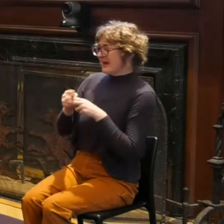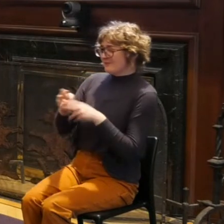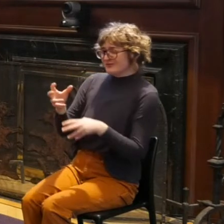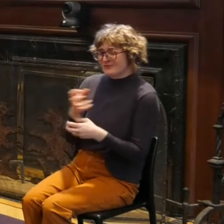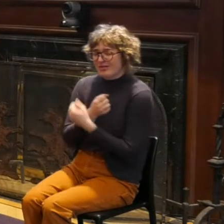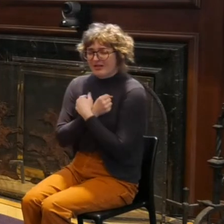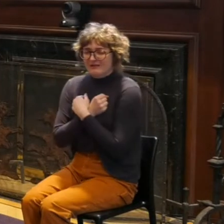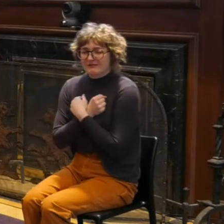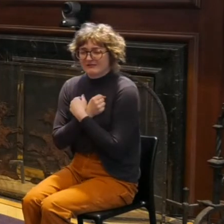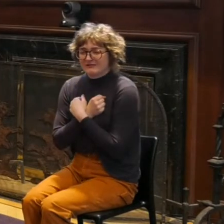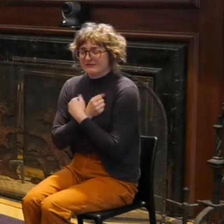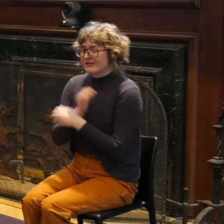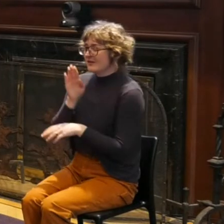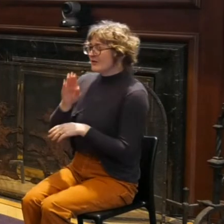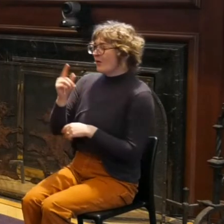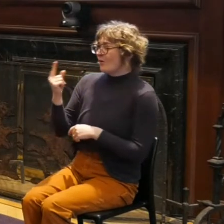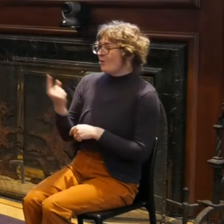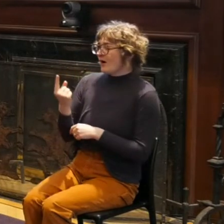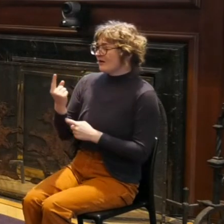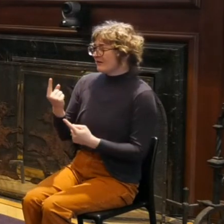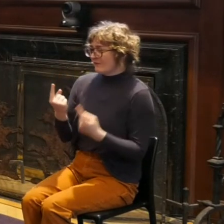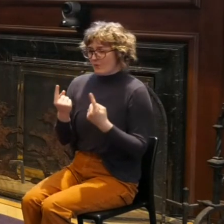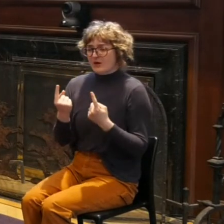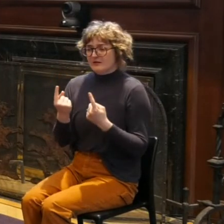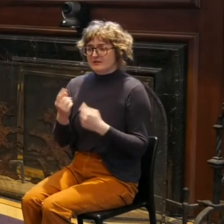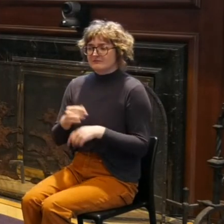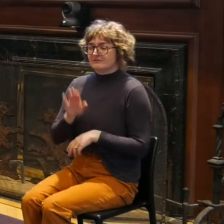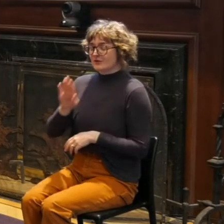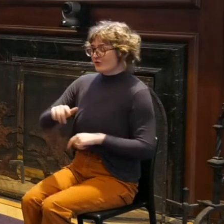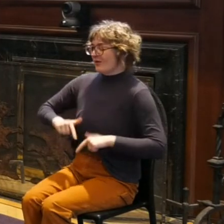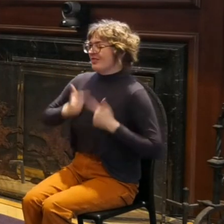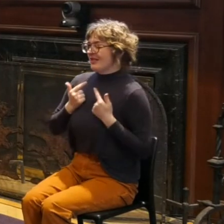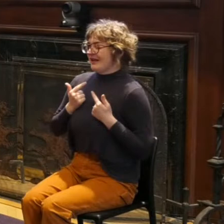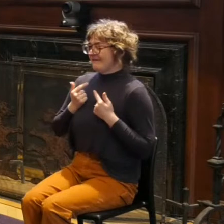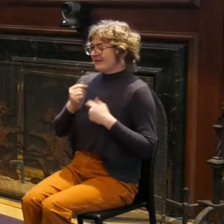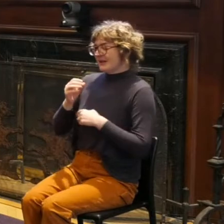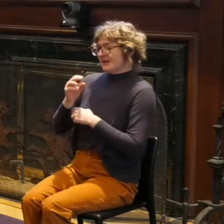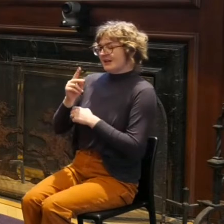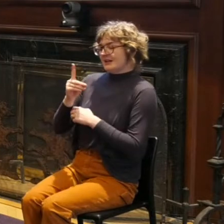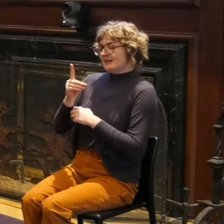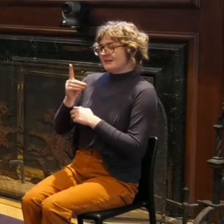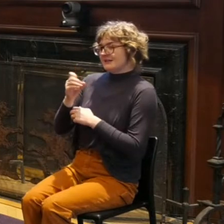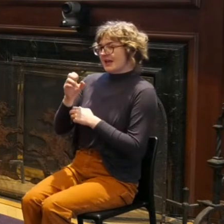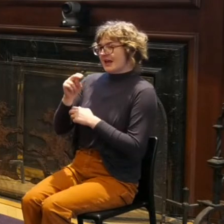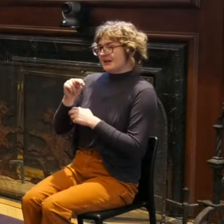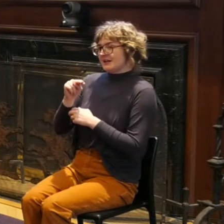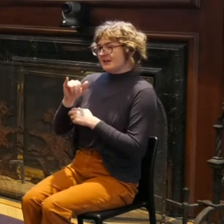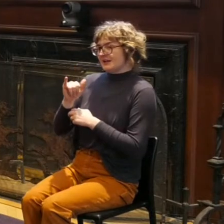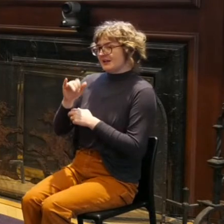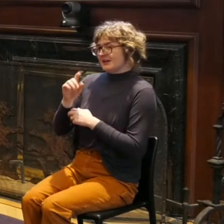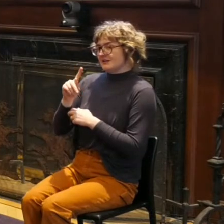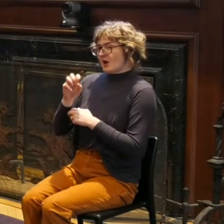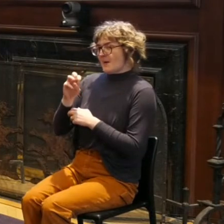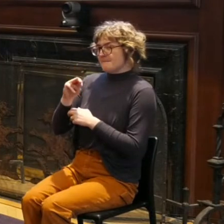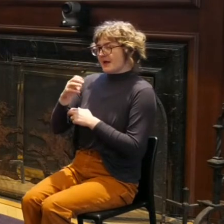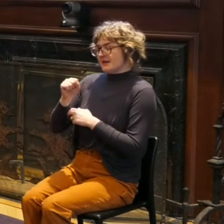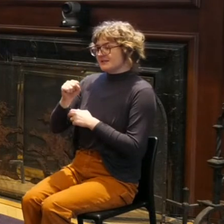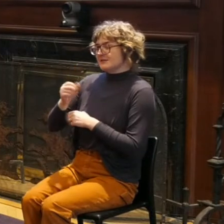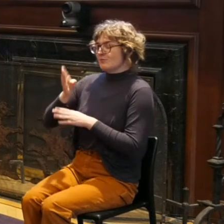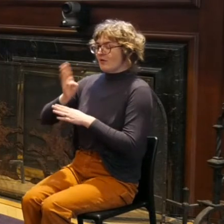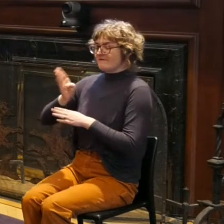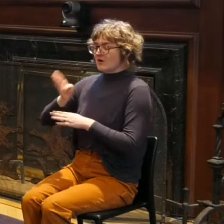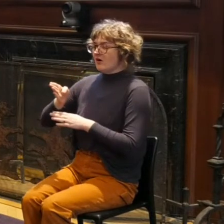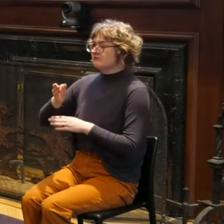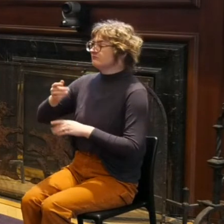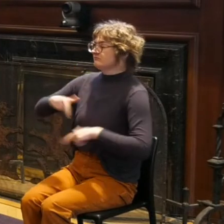loved. You were one of one. You lived on Danny Thomas Boulevard. You and Walker scooted into the back